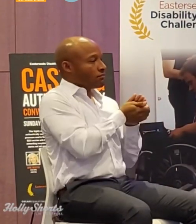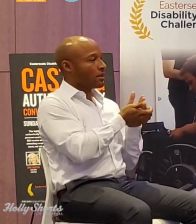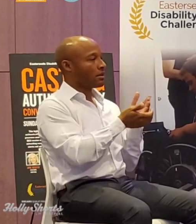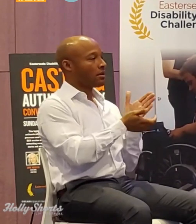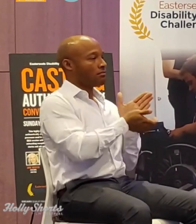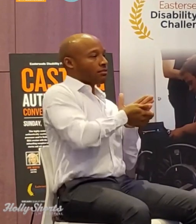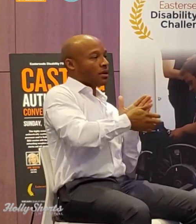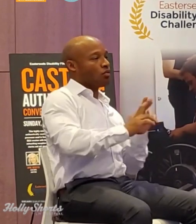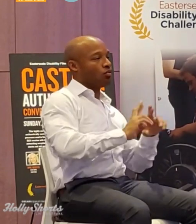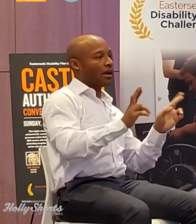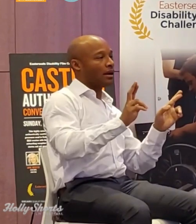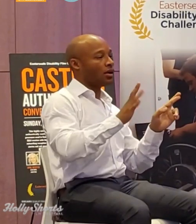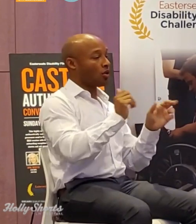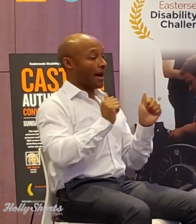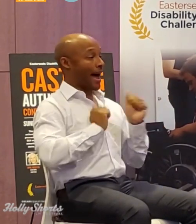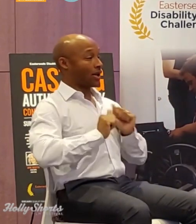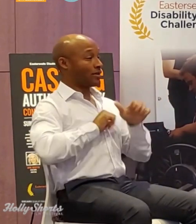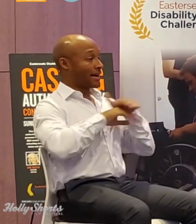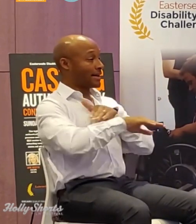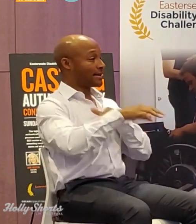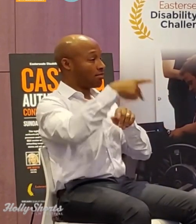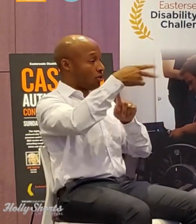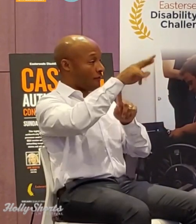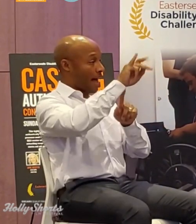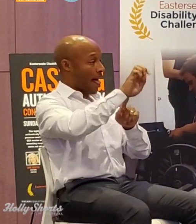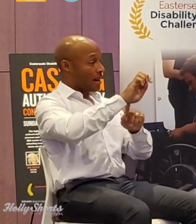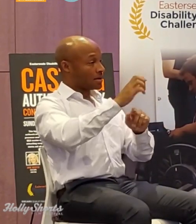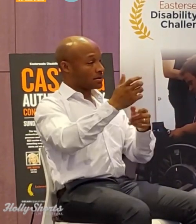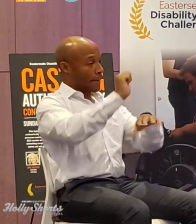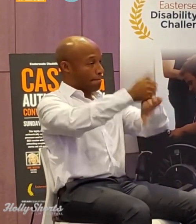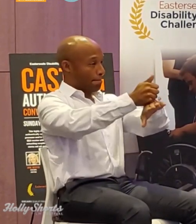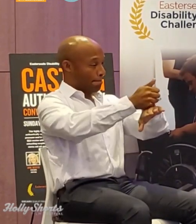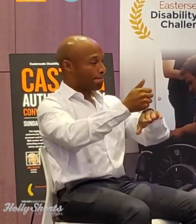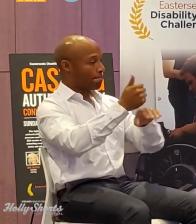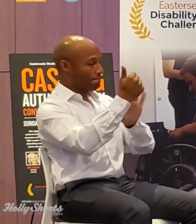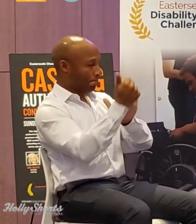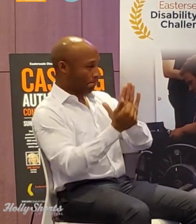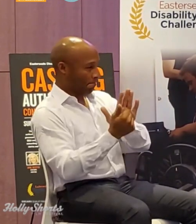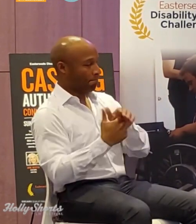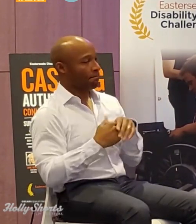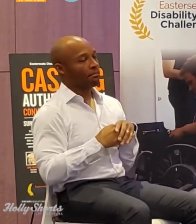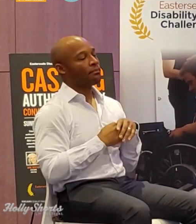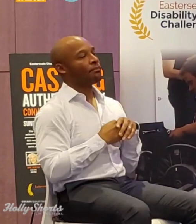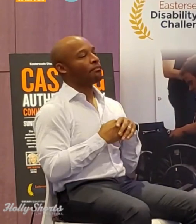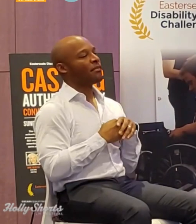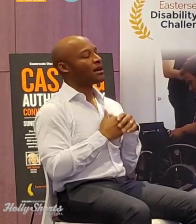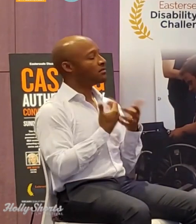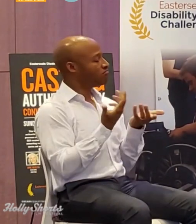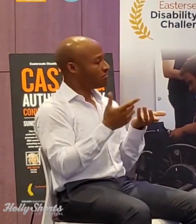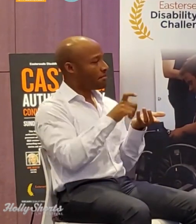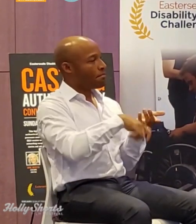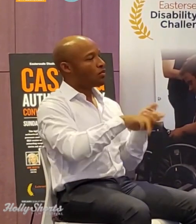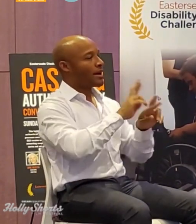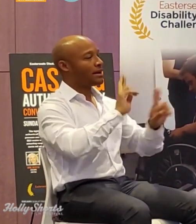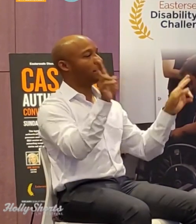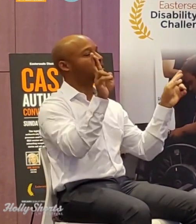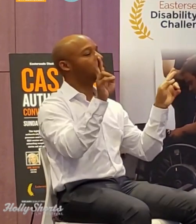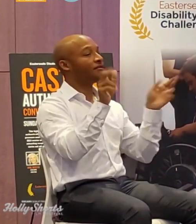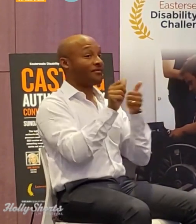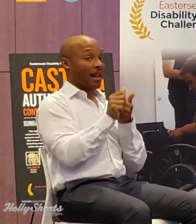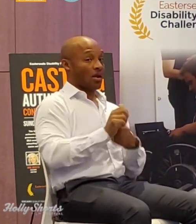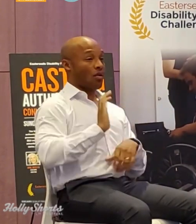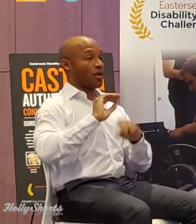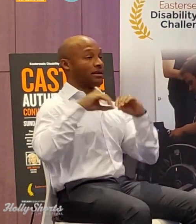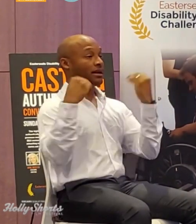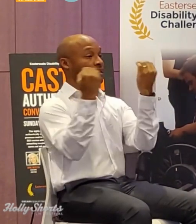know, going. And then just be absolutely ready. And then follow these organizations, because I ended up